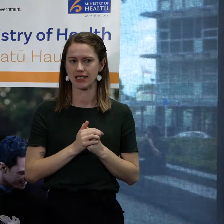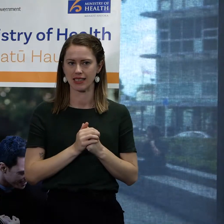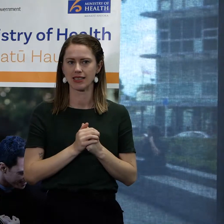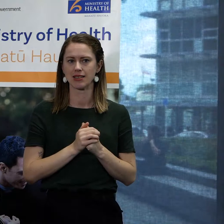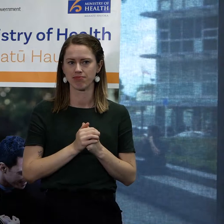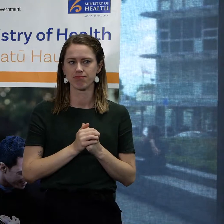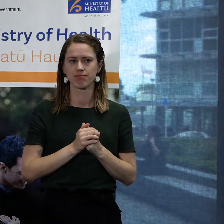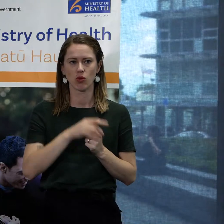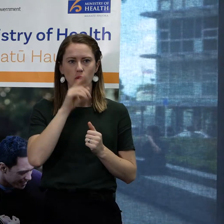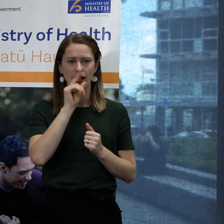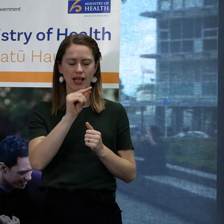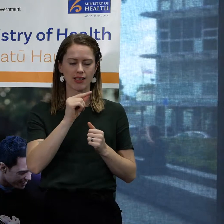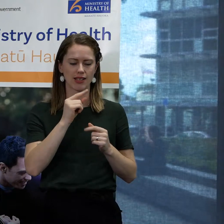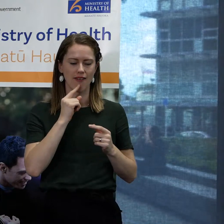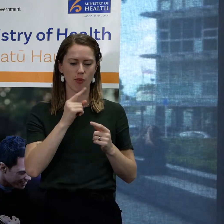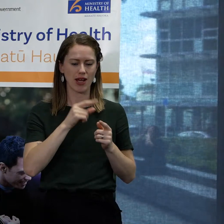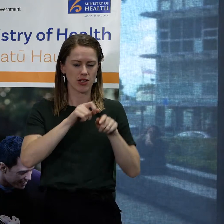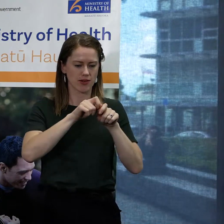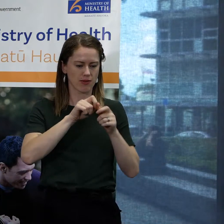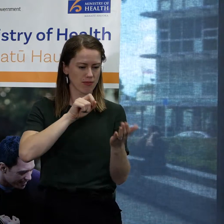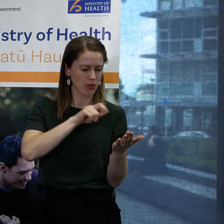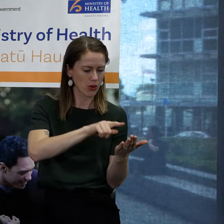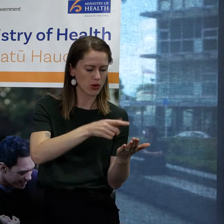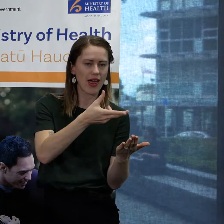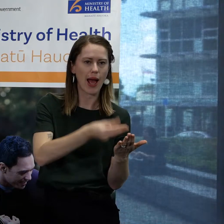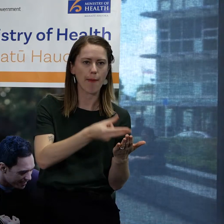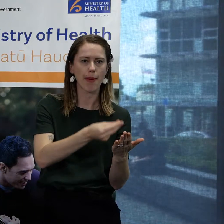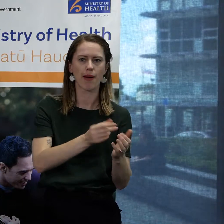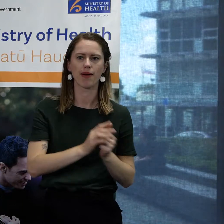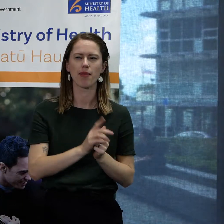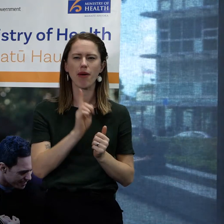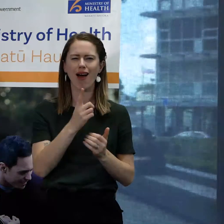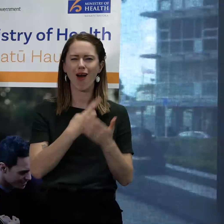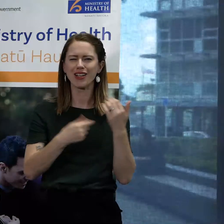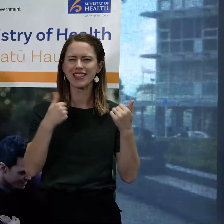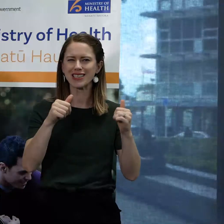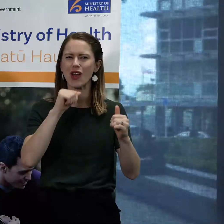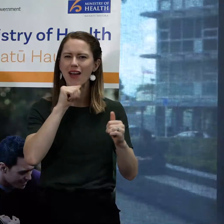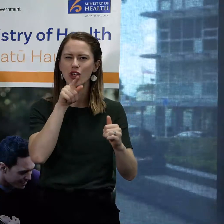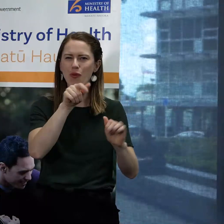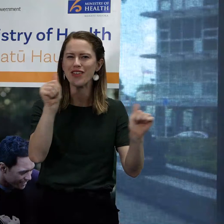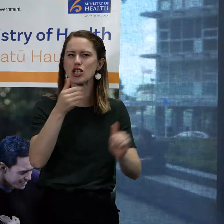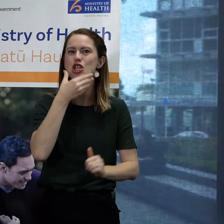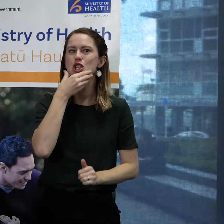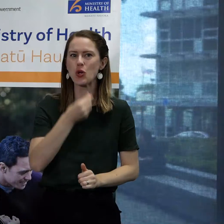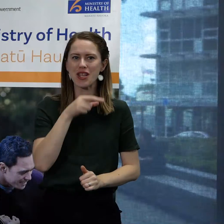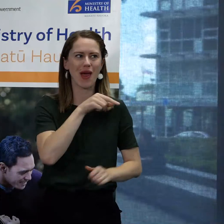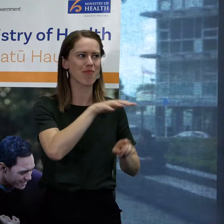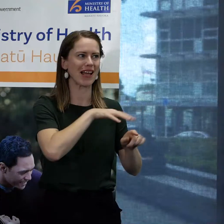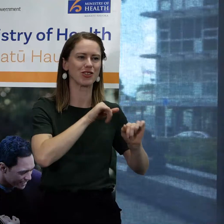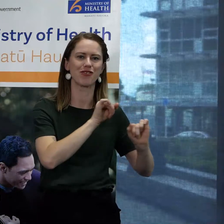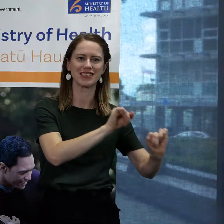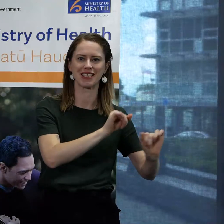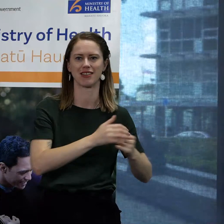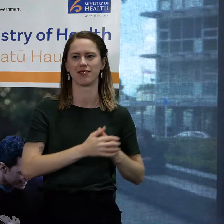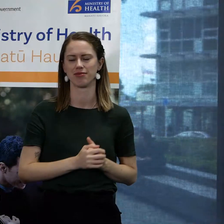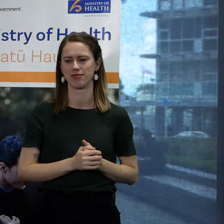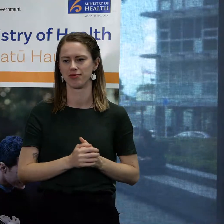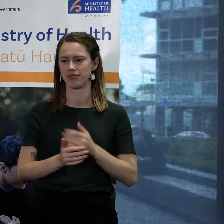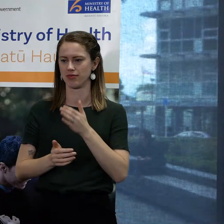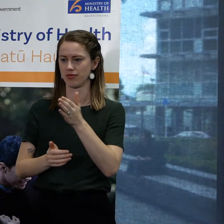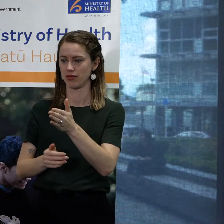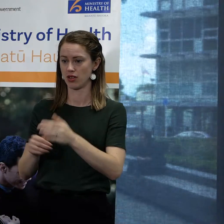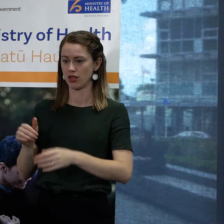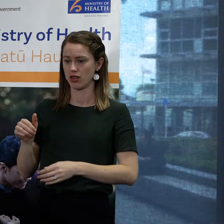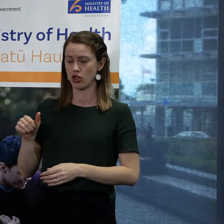to push notify. But the value of the push notification is only there if people have scanned in, so please do. And how ready should